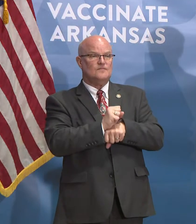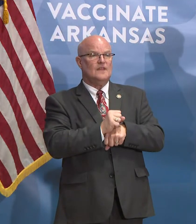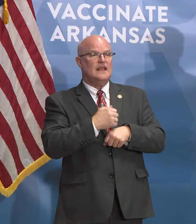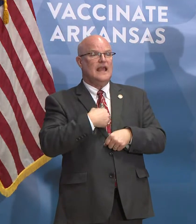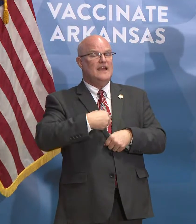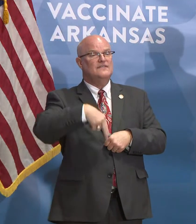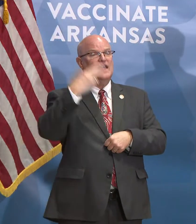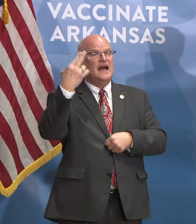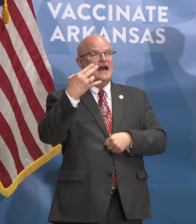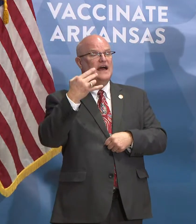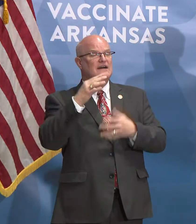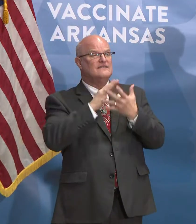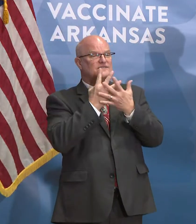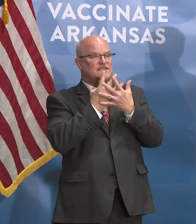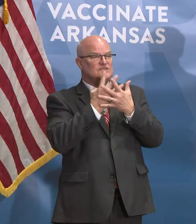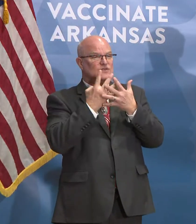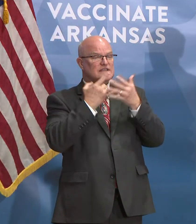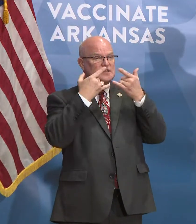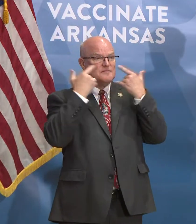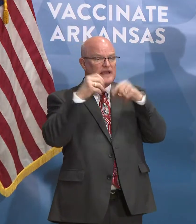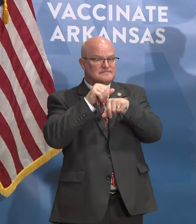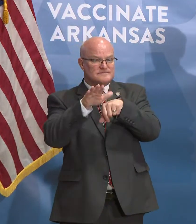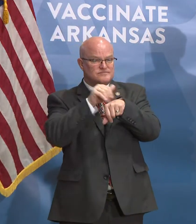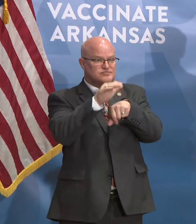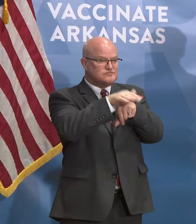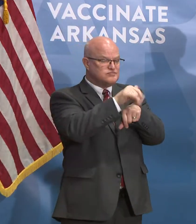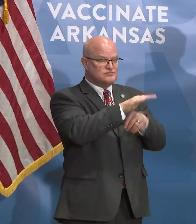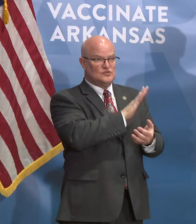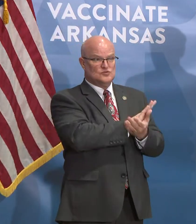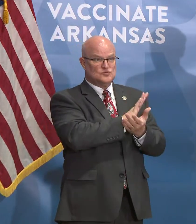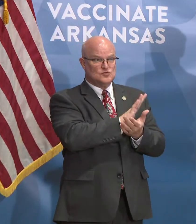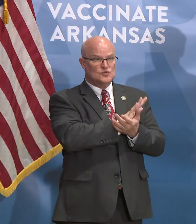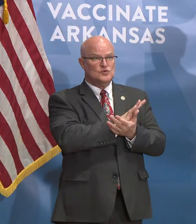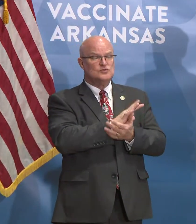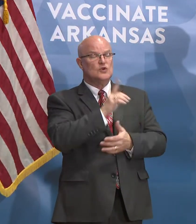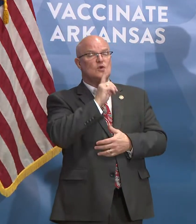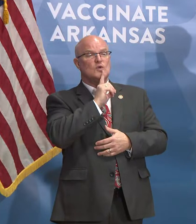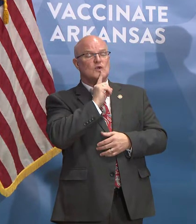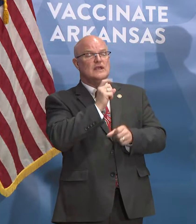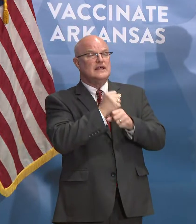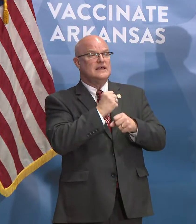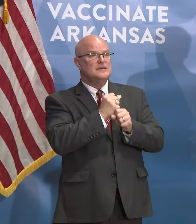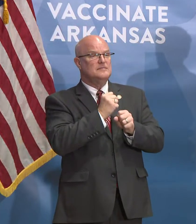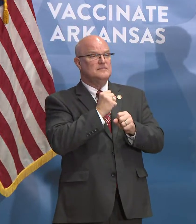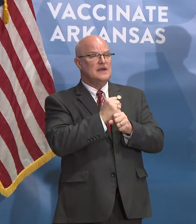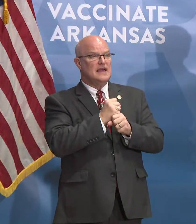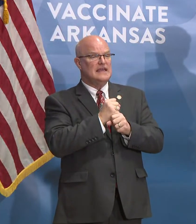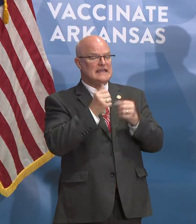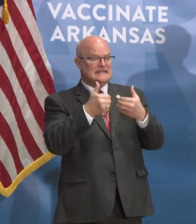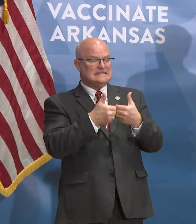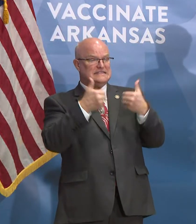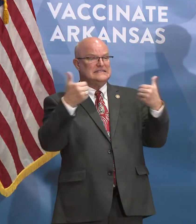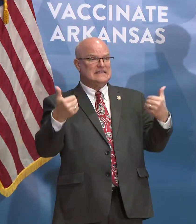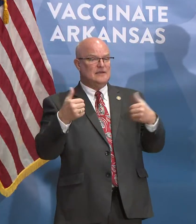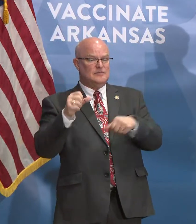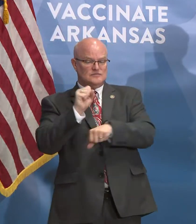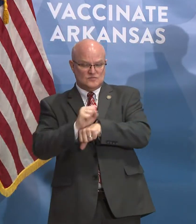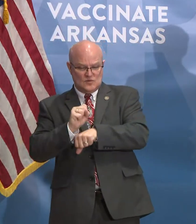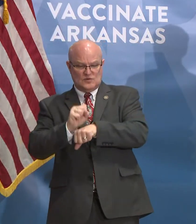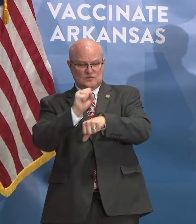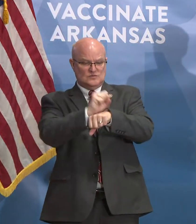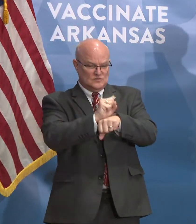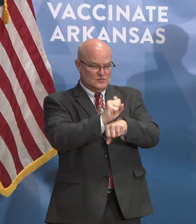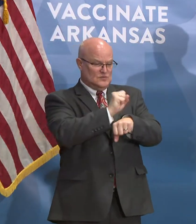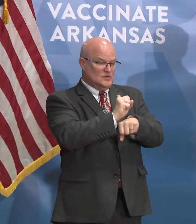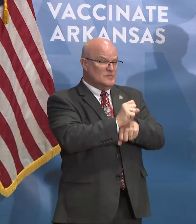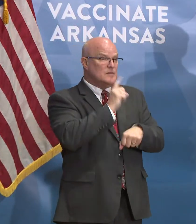high filtration mask out to our schools, and so we're really making separate efforts to make